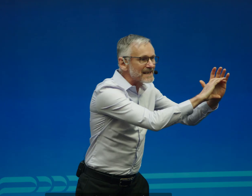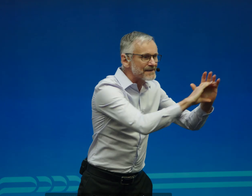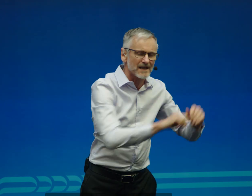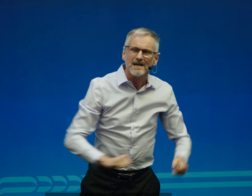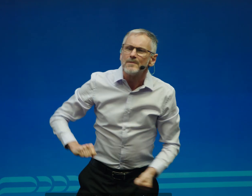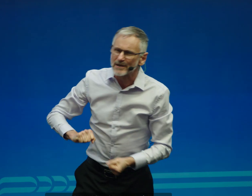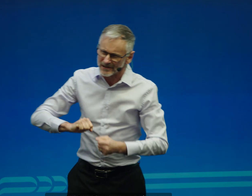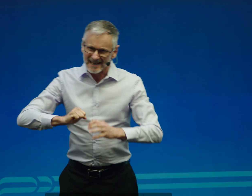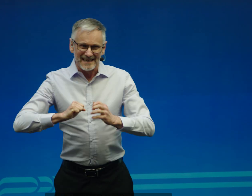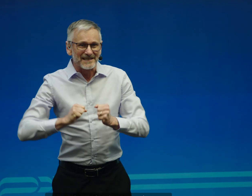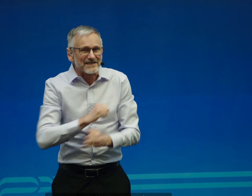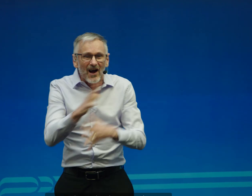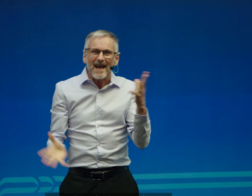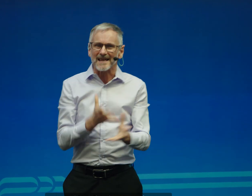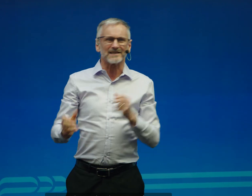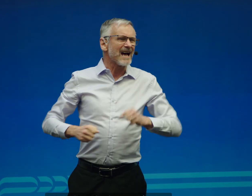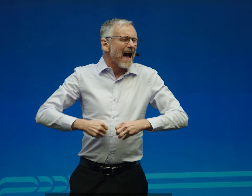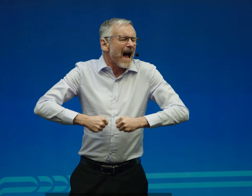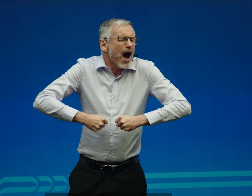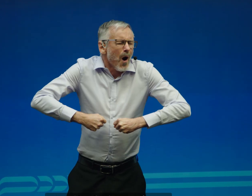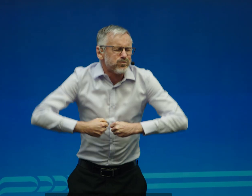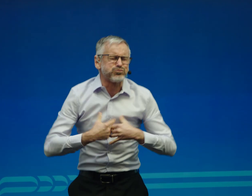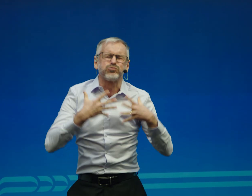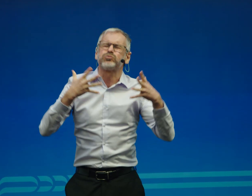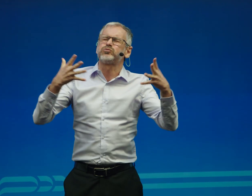together, because signs are